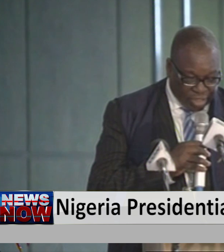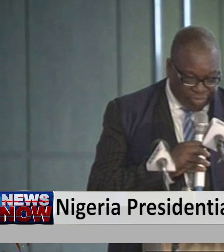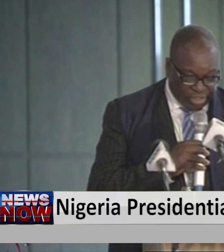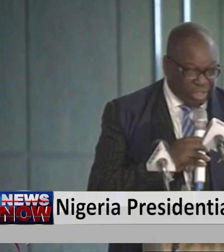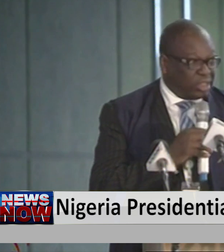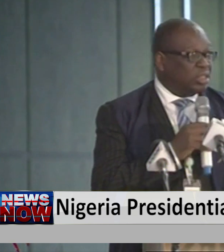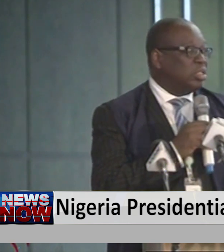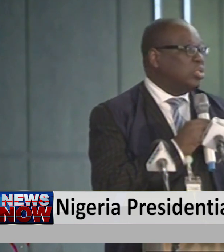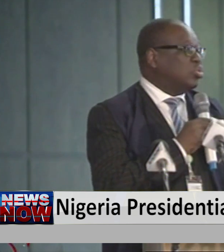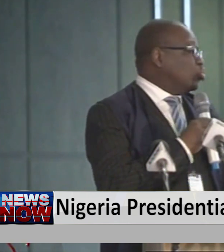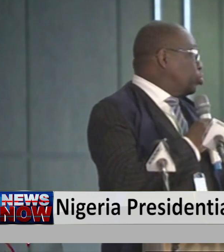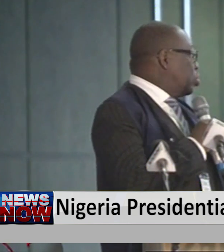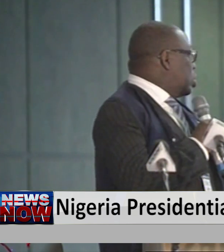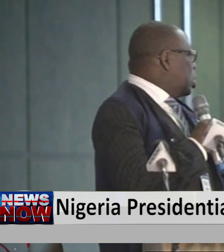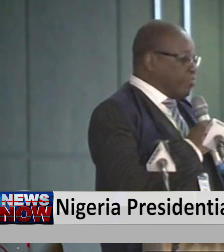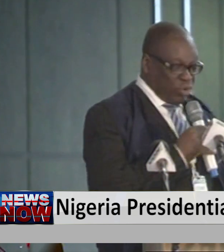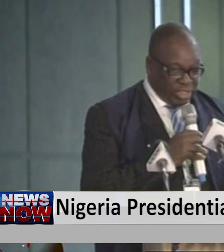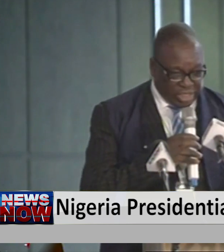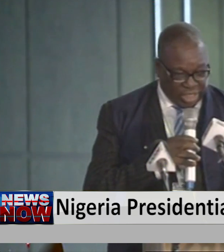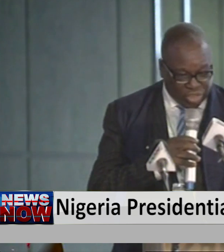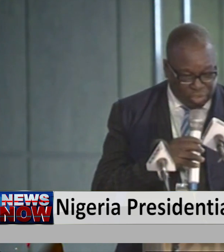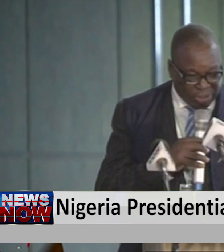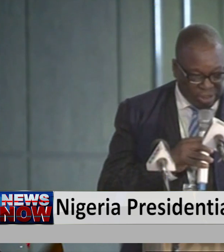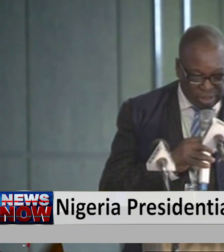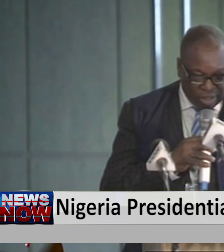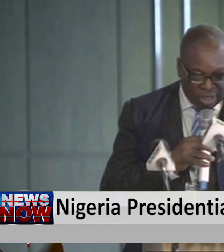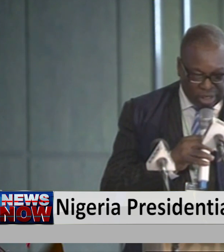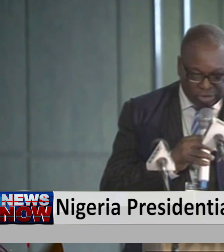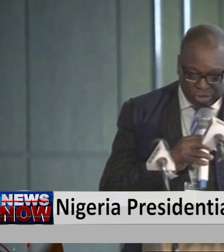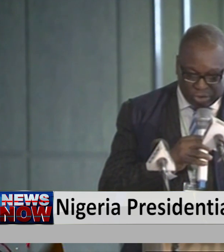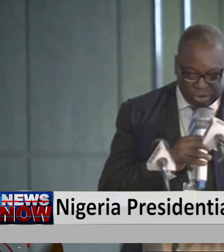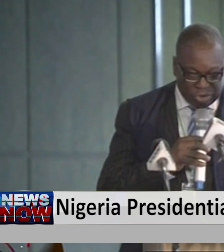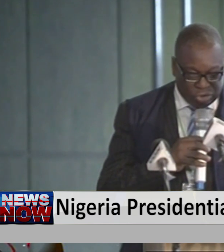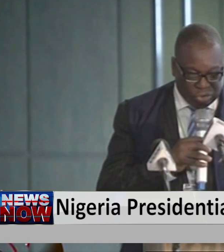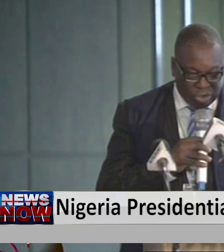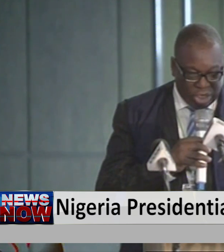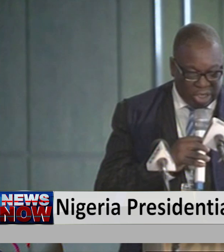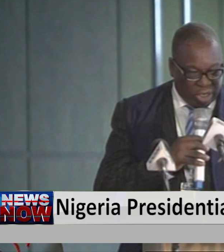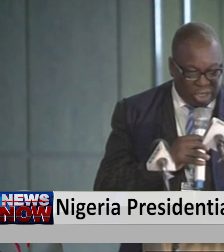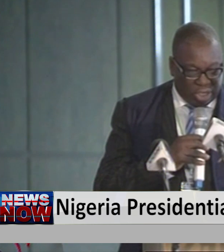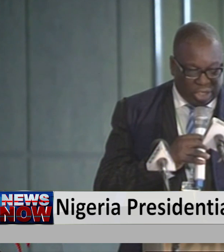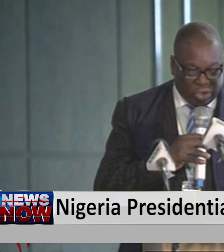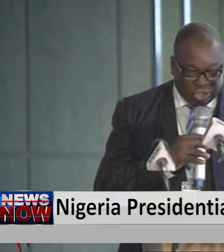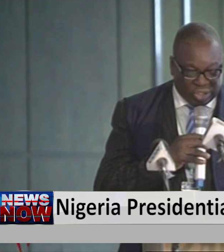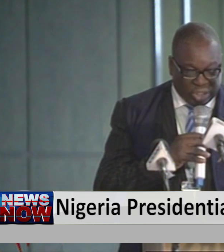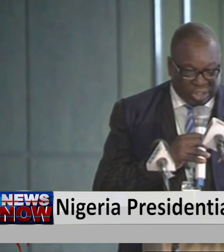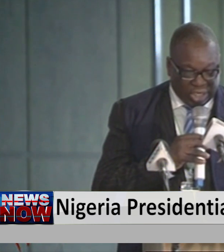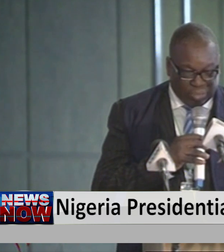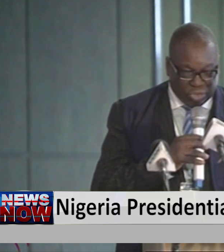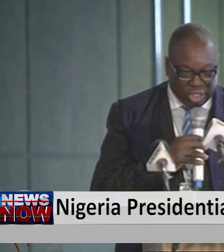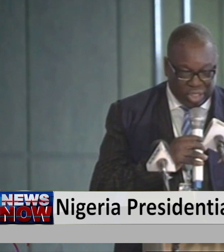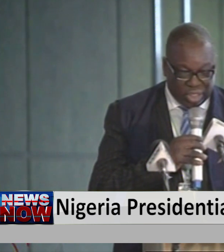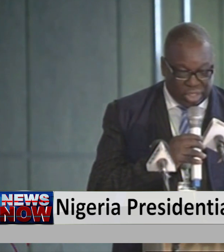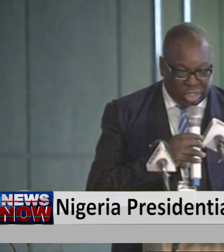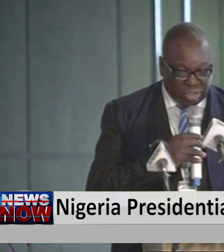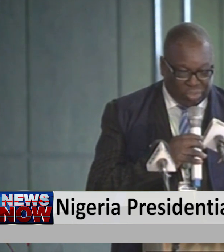Ekiti is the first state to have collated and submitted its results to the Coalition Center in